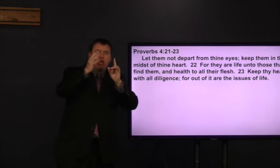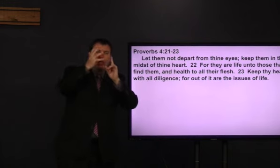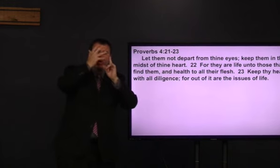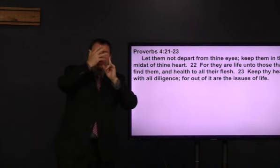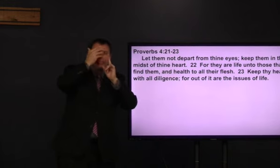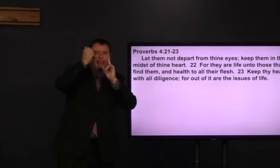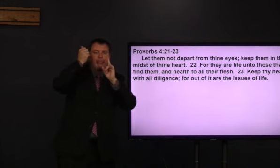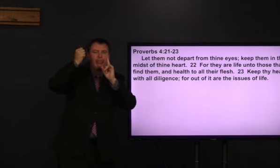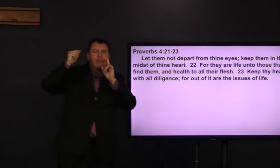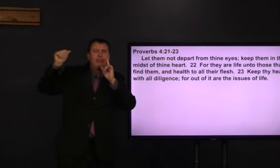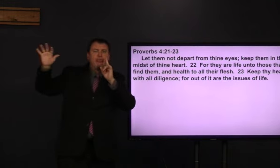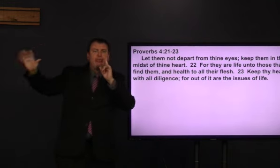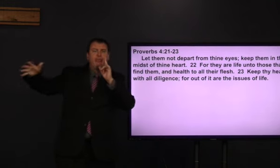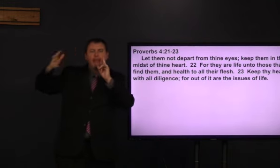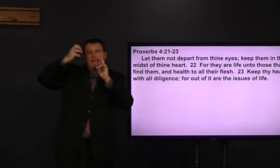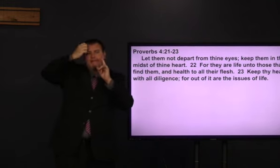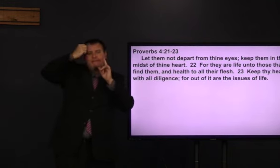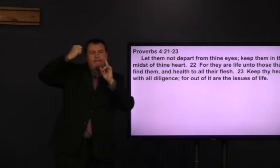Not depart from thine eyes.